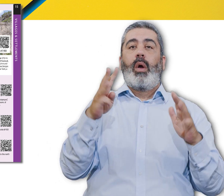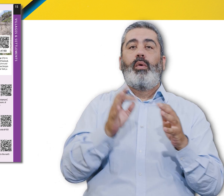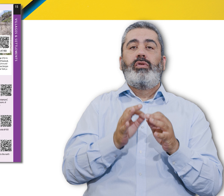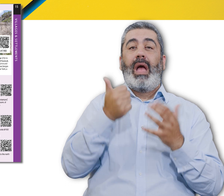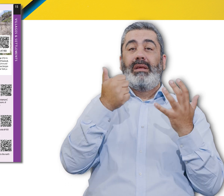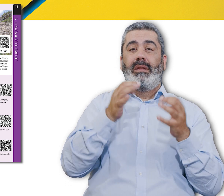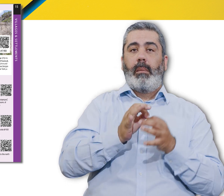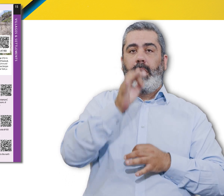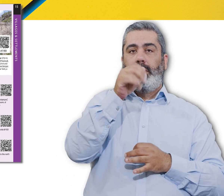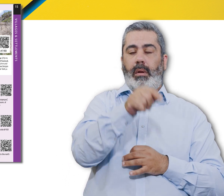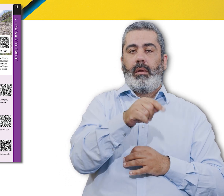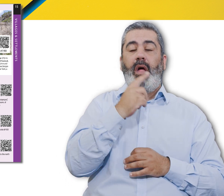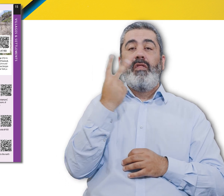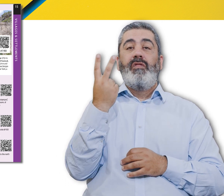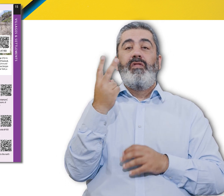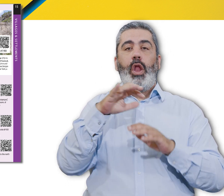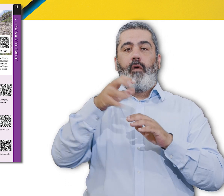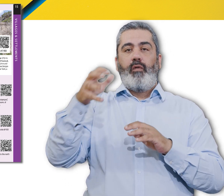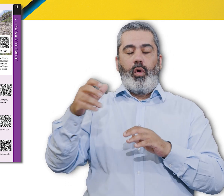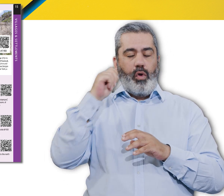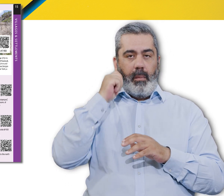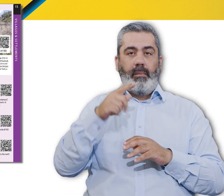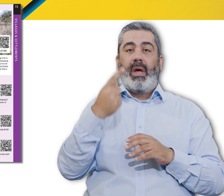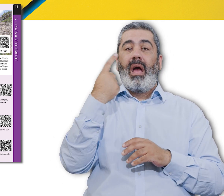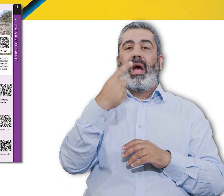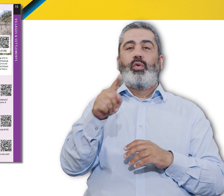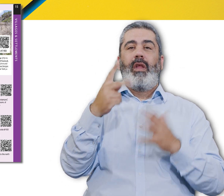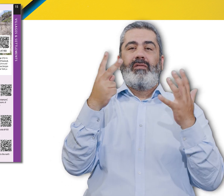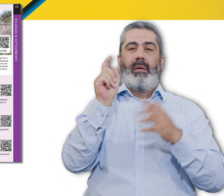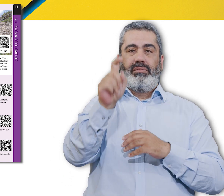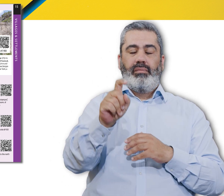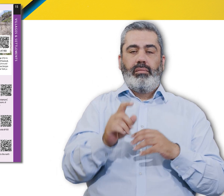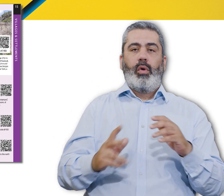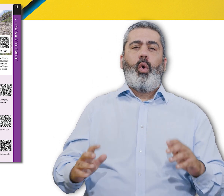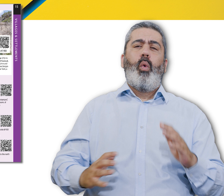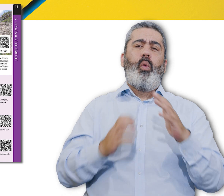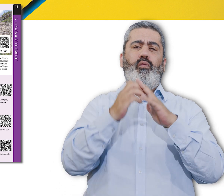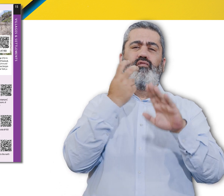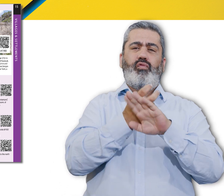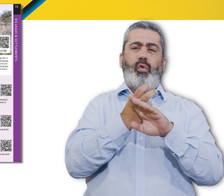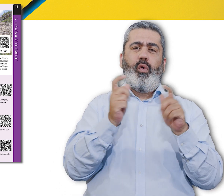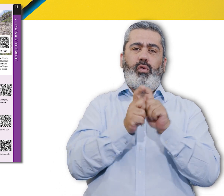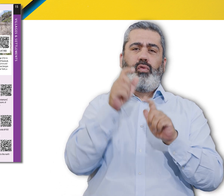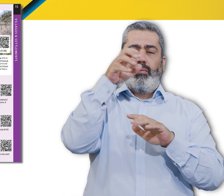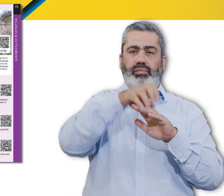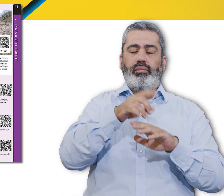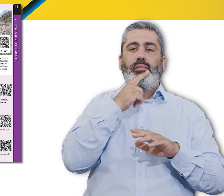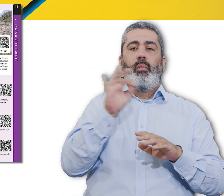alt. 960 m. Dilifo, number 107. Mountain village, alt.